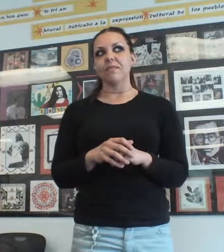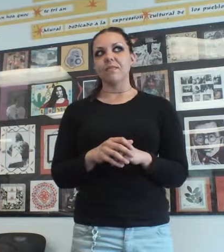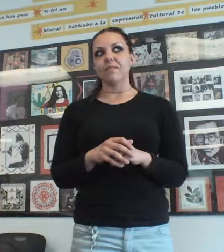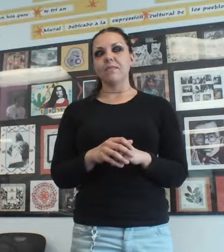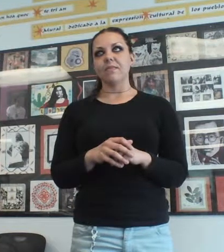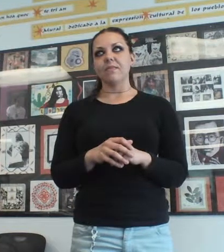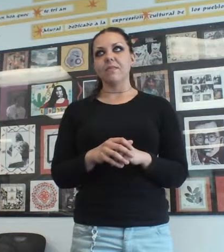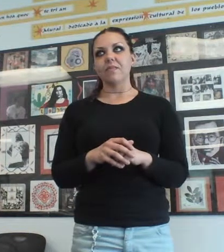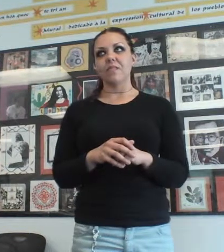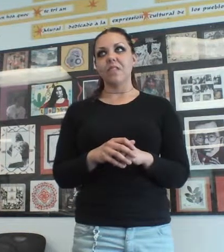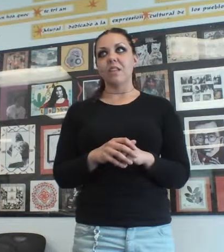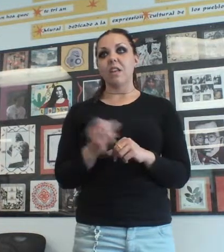think it's about 12 minutes.